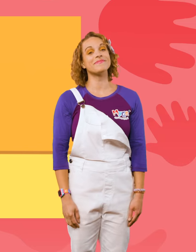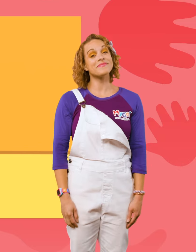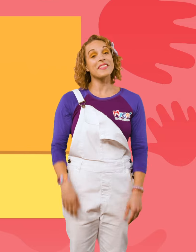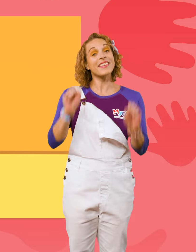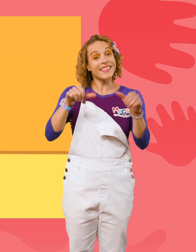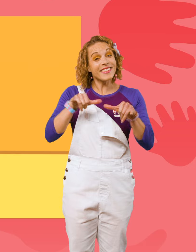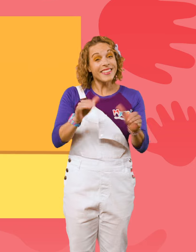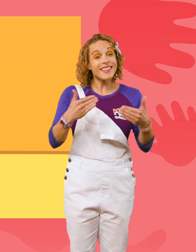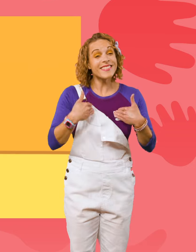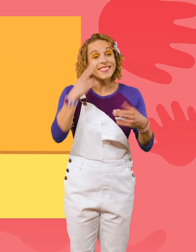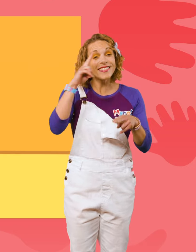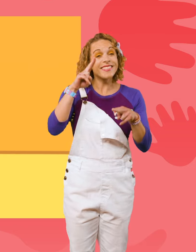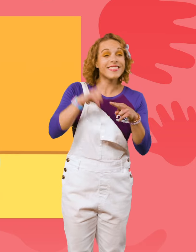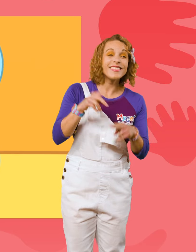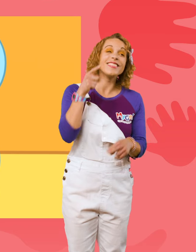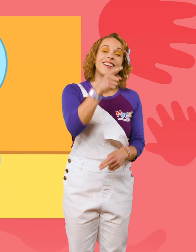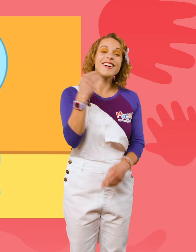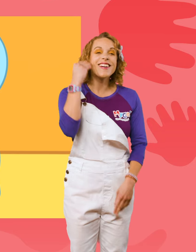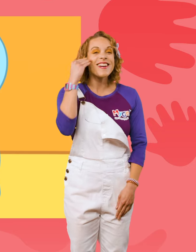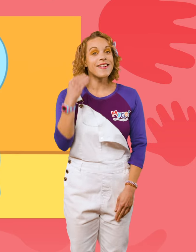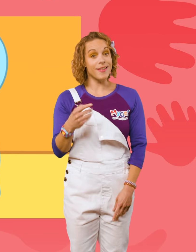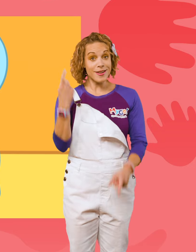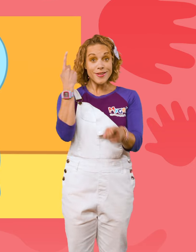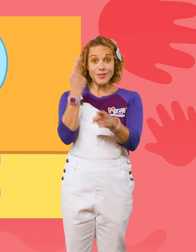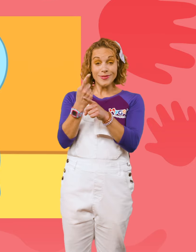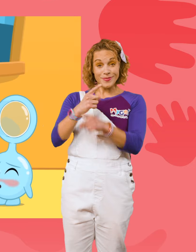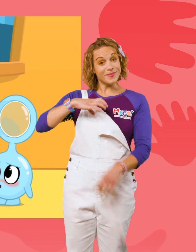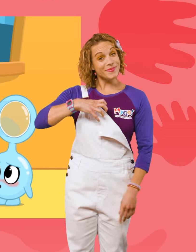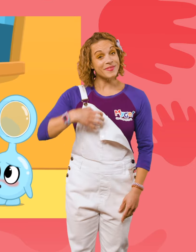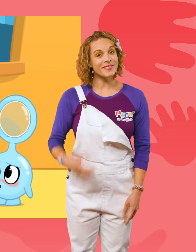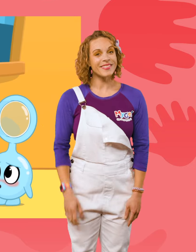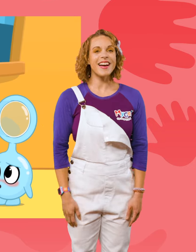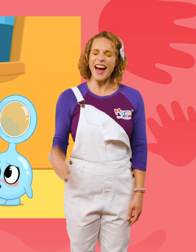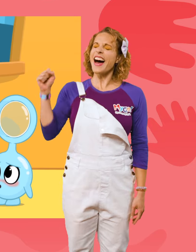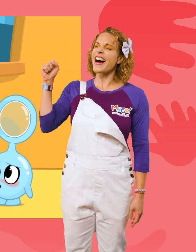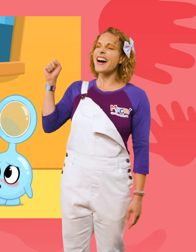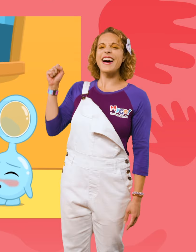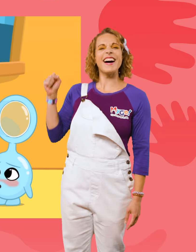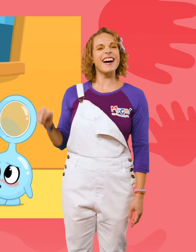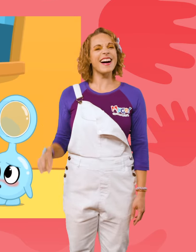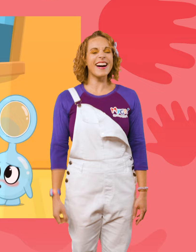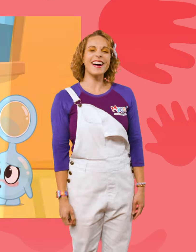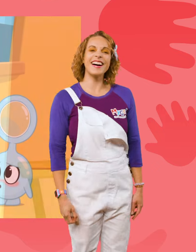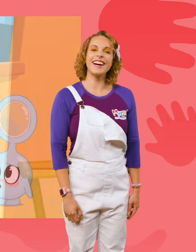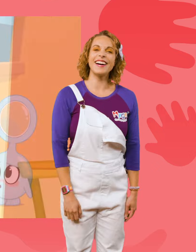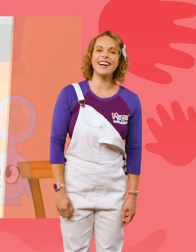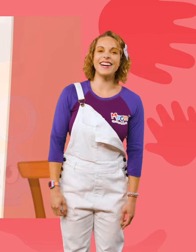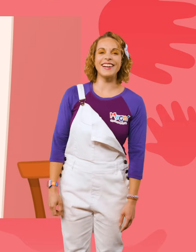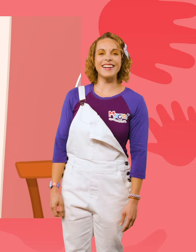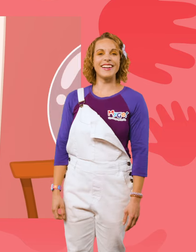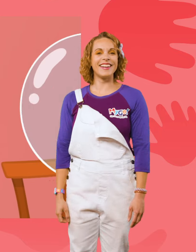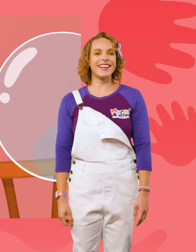And we can still have lots of fun at home. Right, Morphle? Yeah!